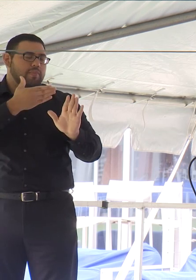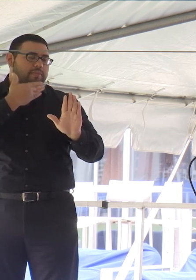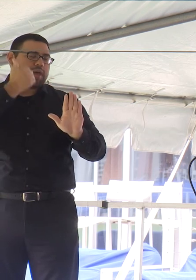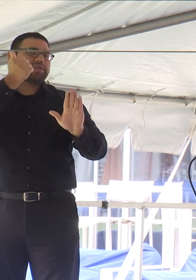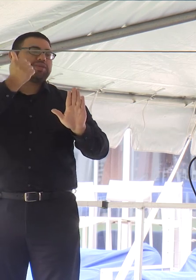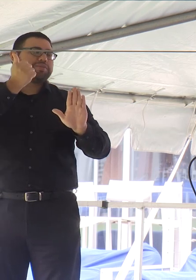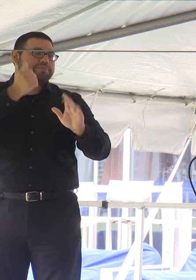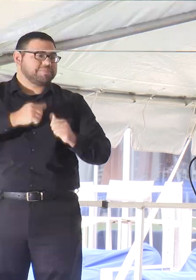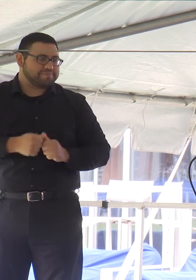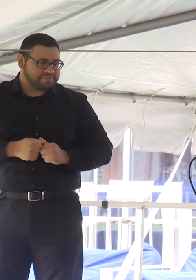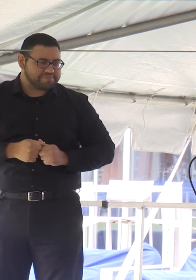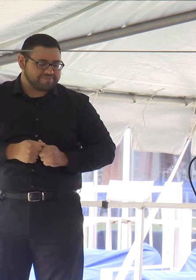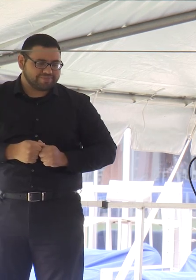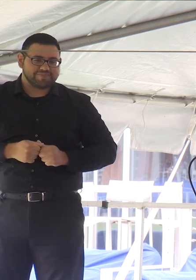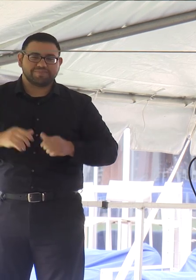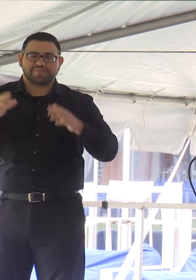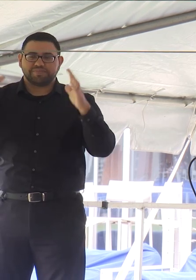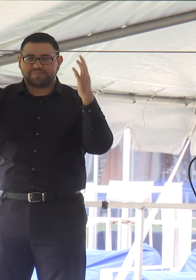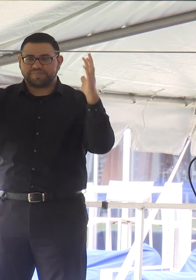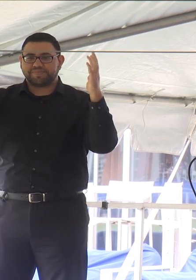best.